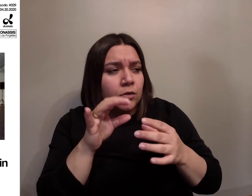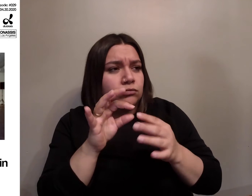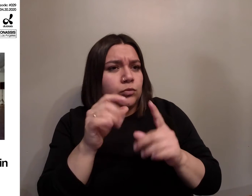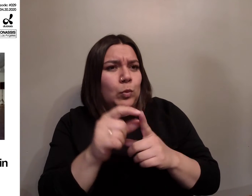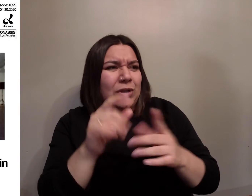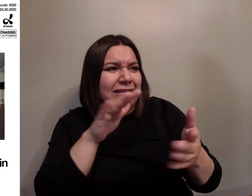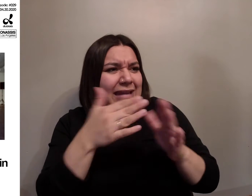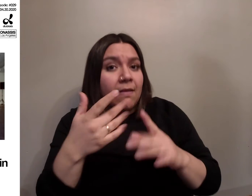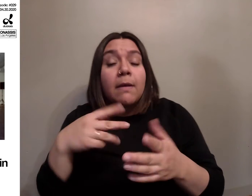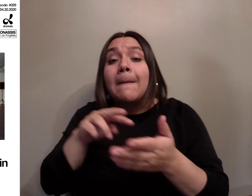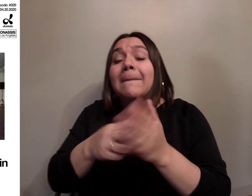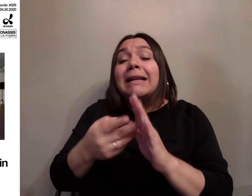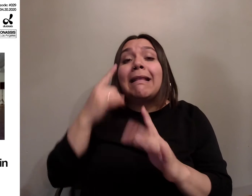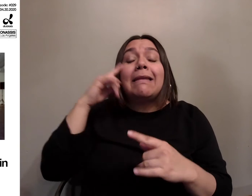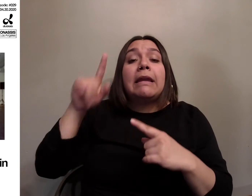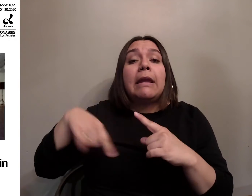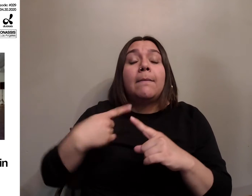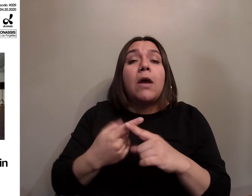not